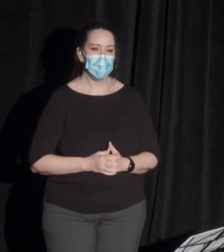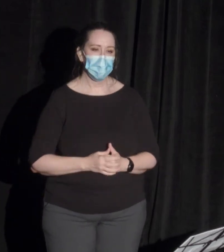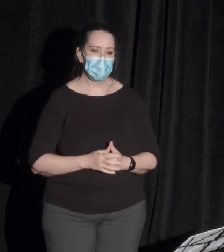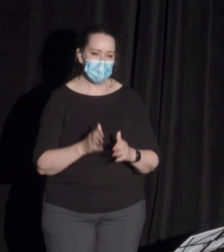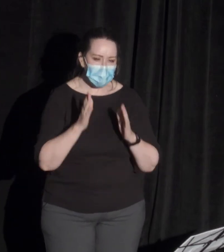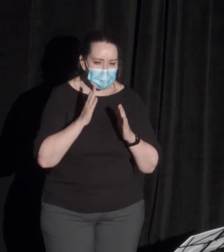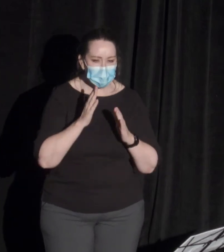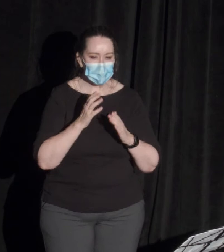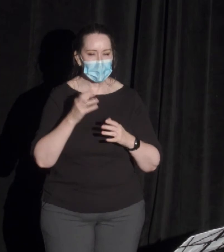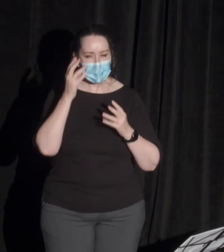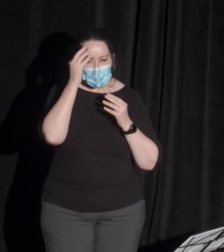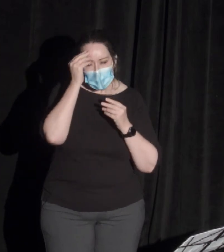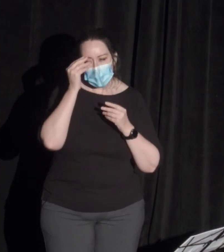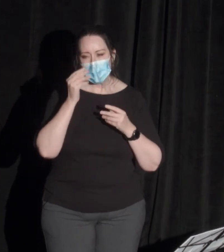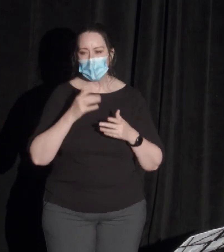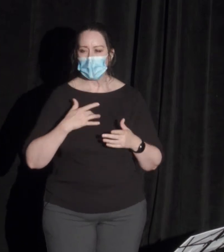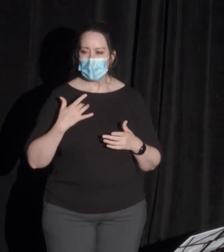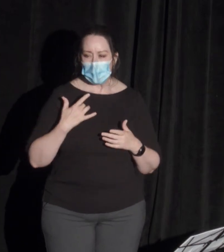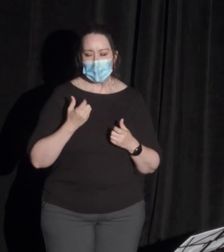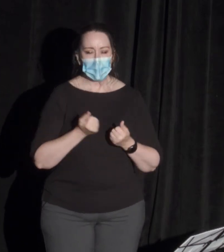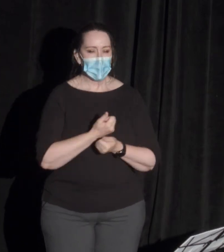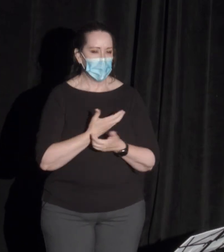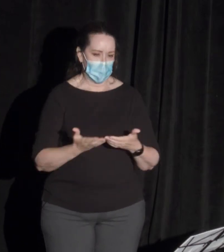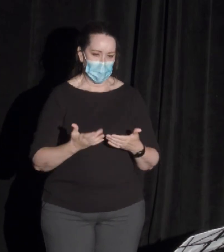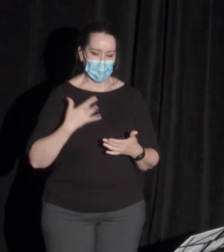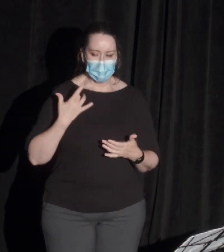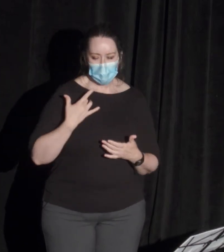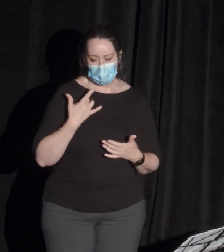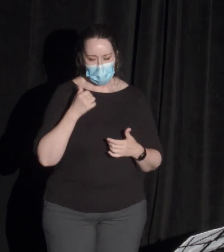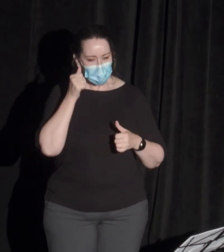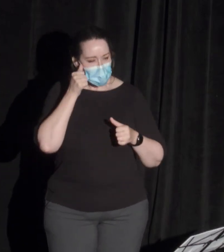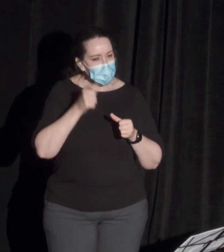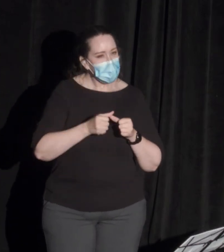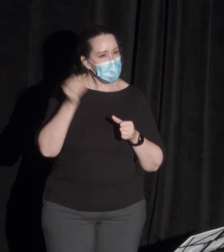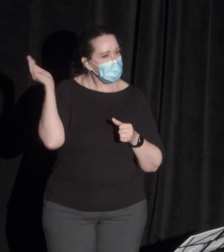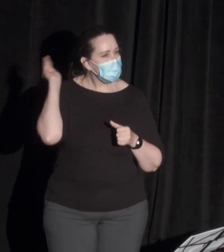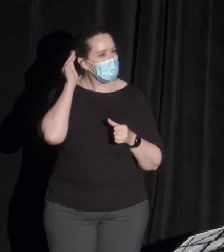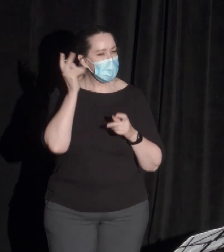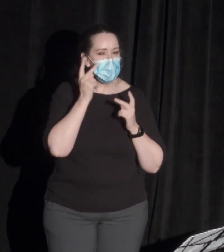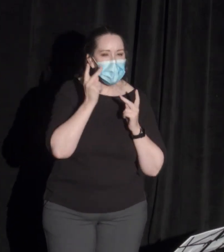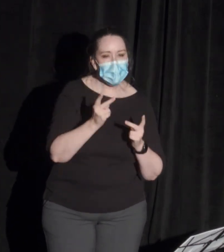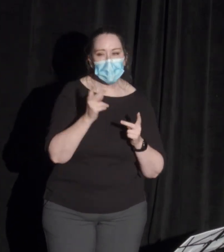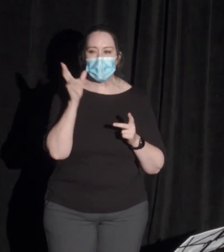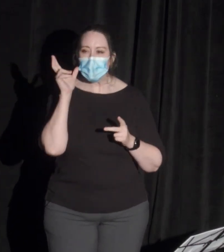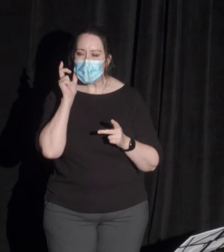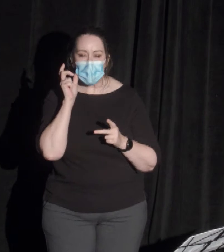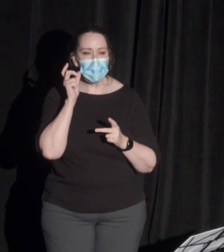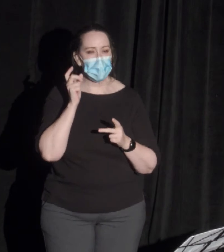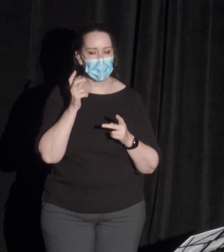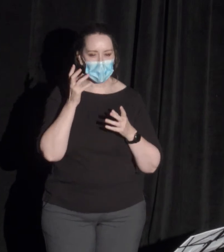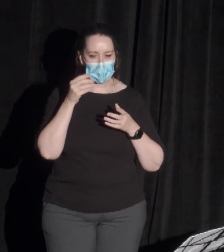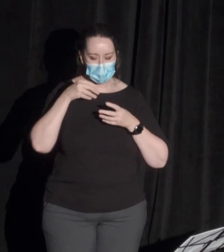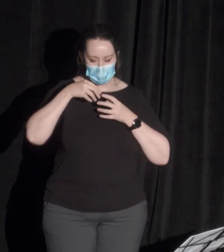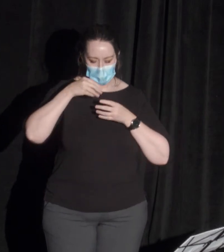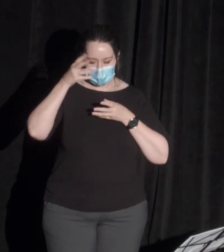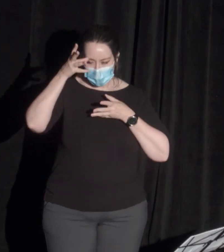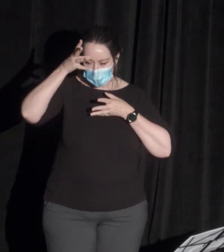what you're thinking. Feel everything that you are feeling. Remember what you see and what you hear, and you soak that in and you burn that into your